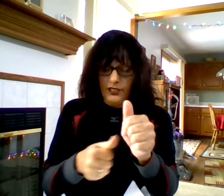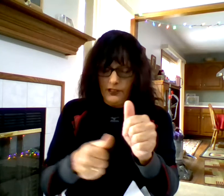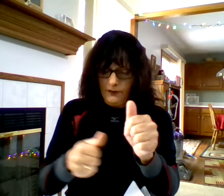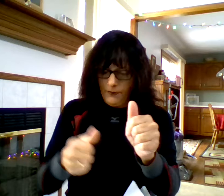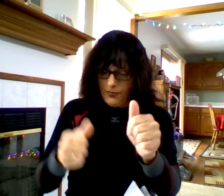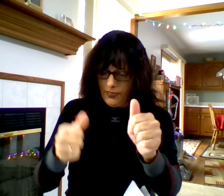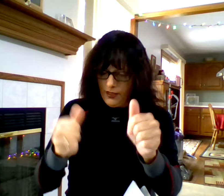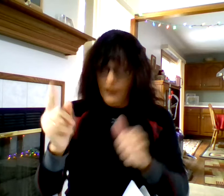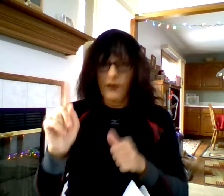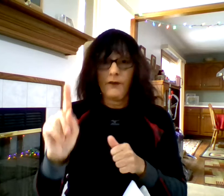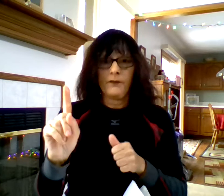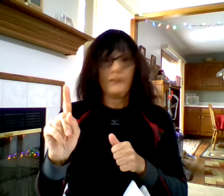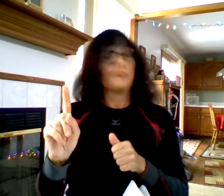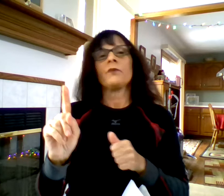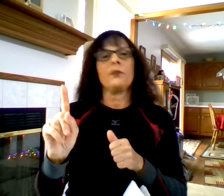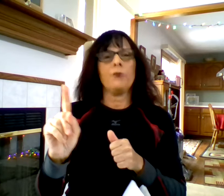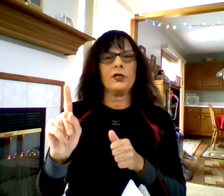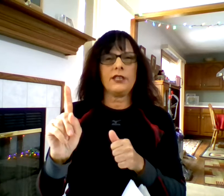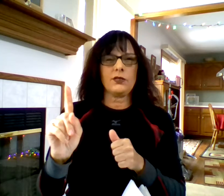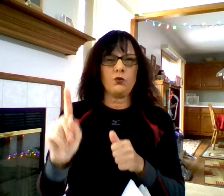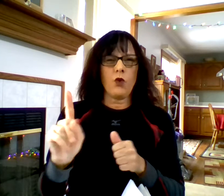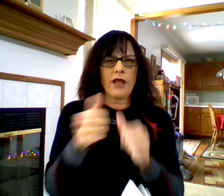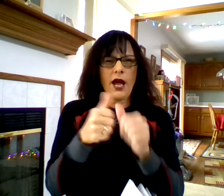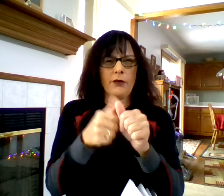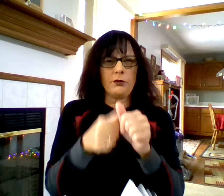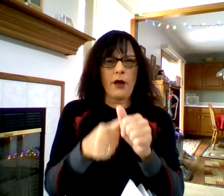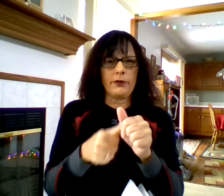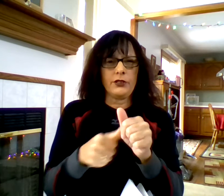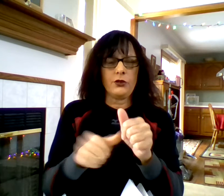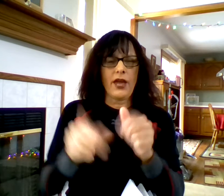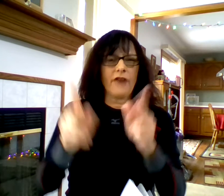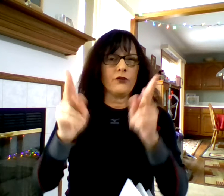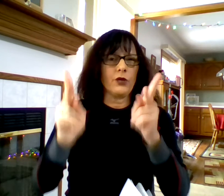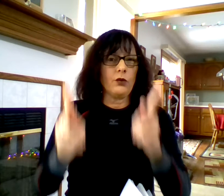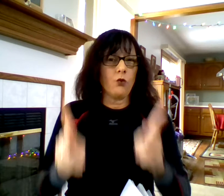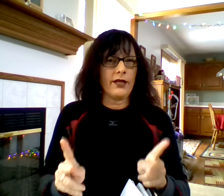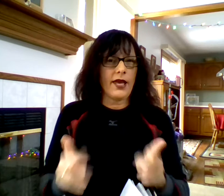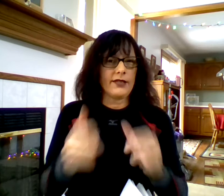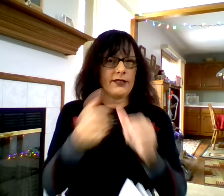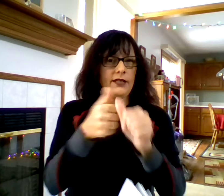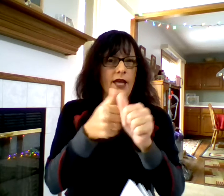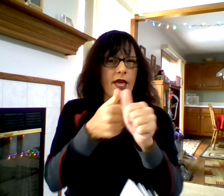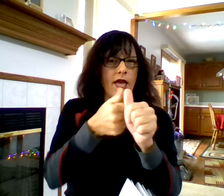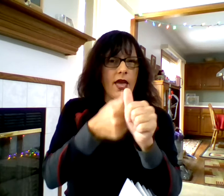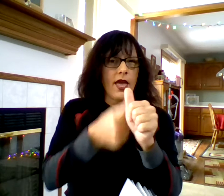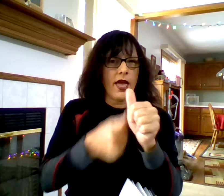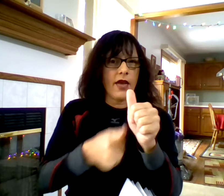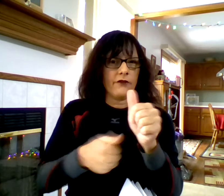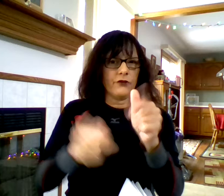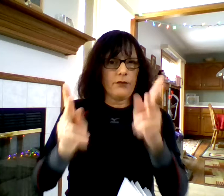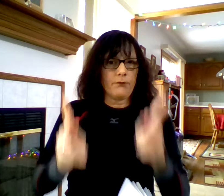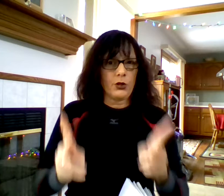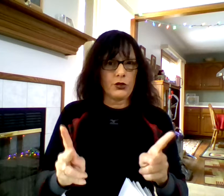Every, the book does one, I would probably do every one as in every